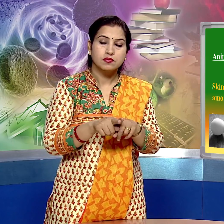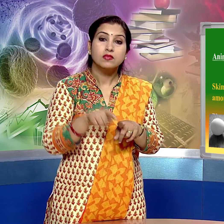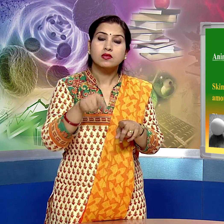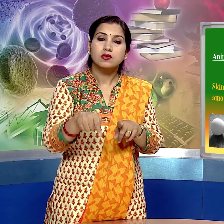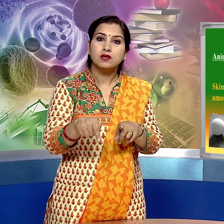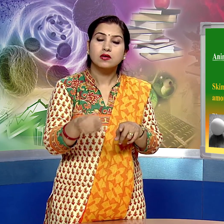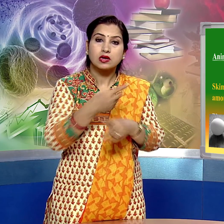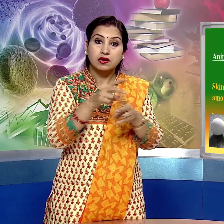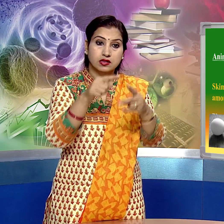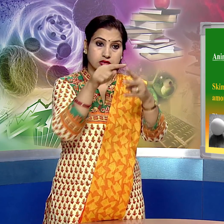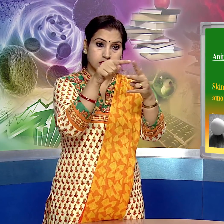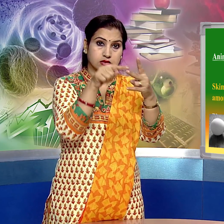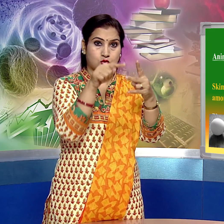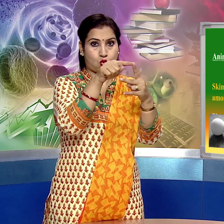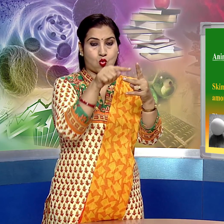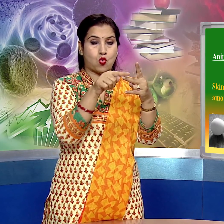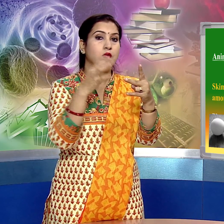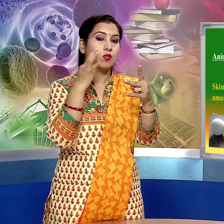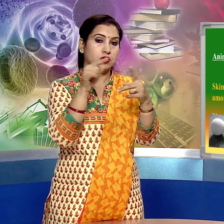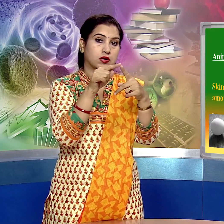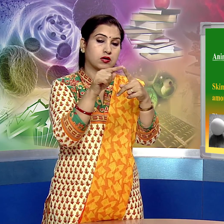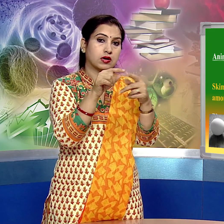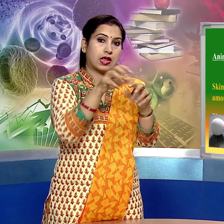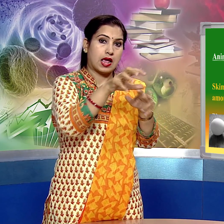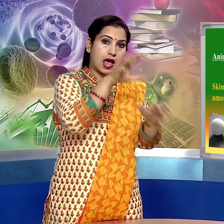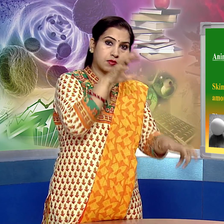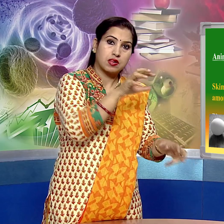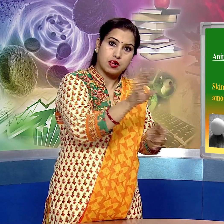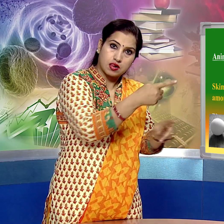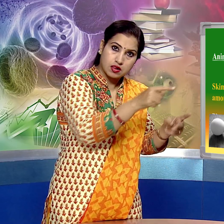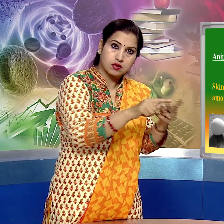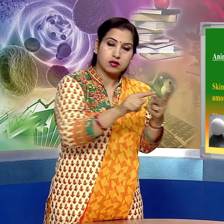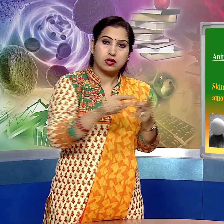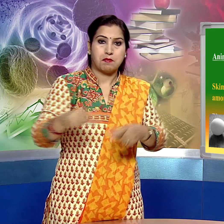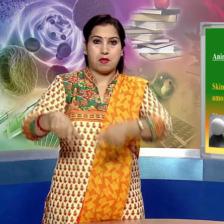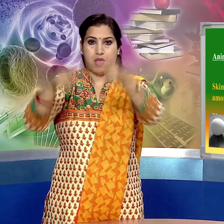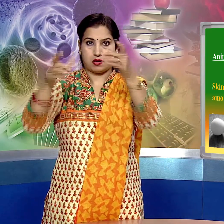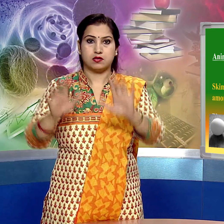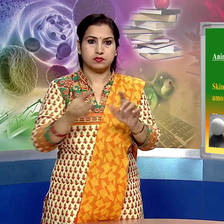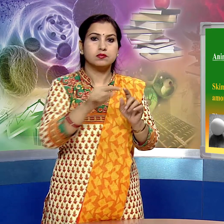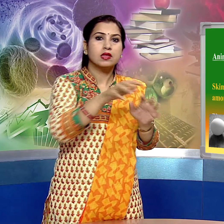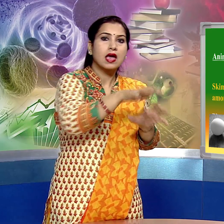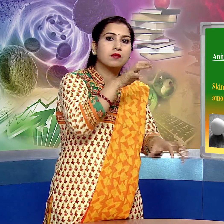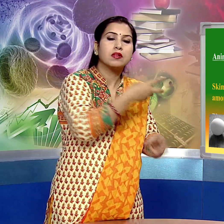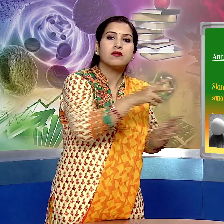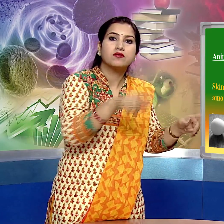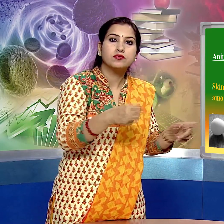it also has two sources mainly, animal sources and plant sources. Animal sources are